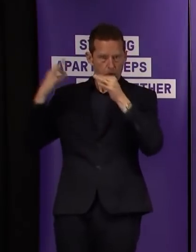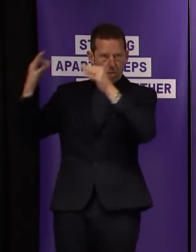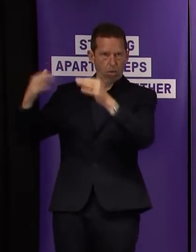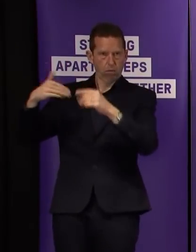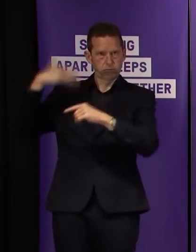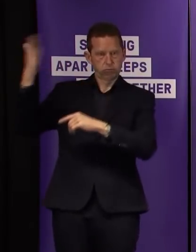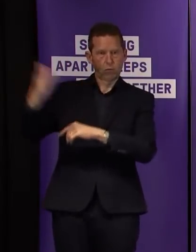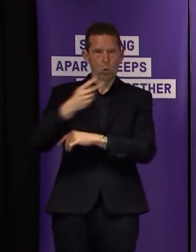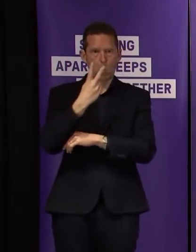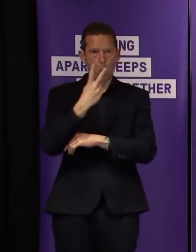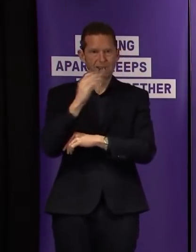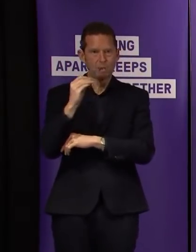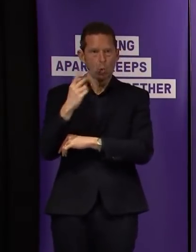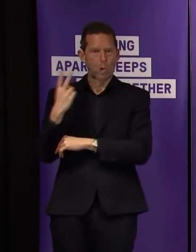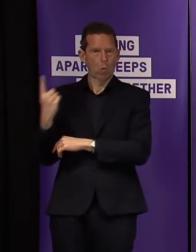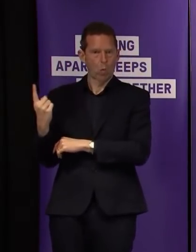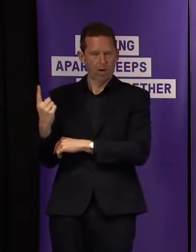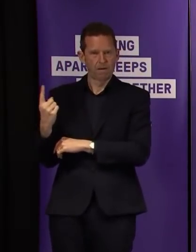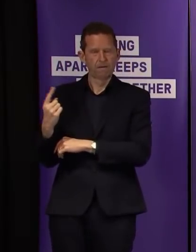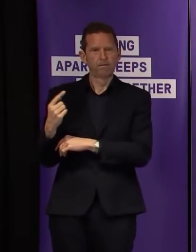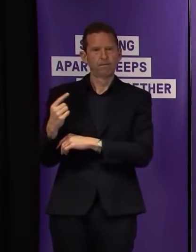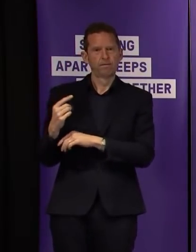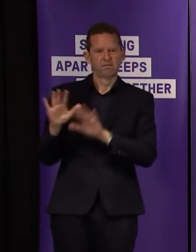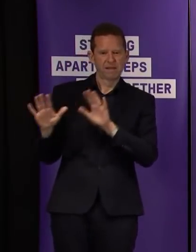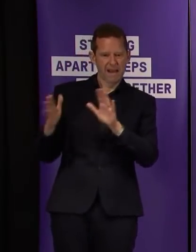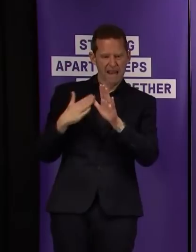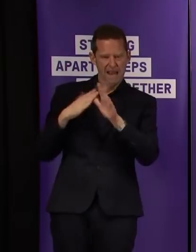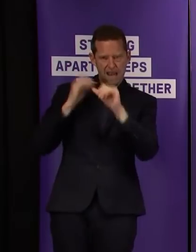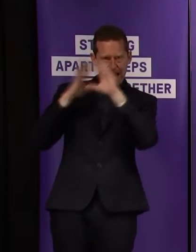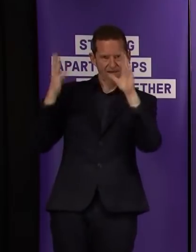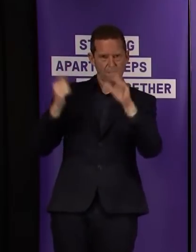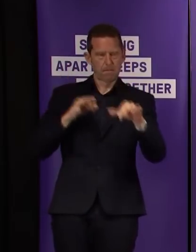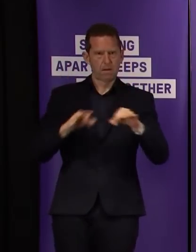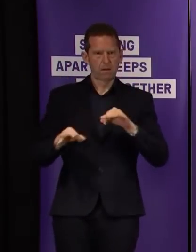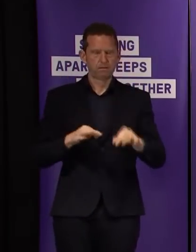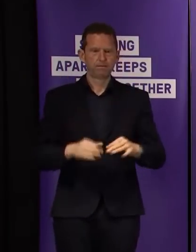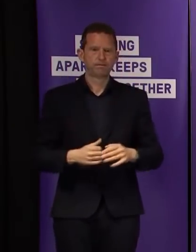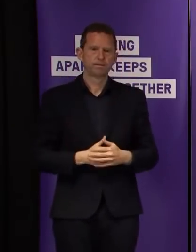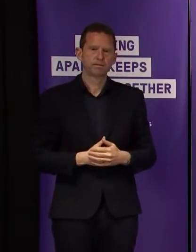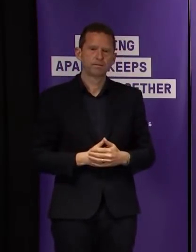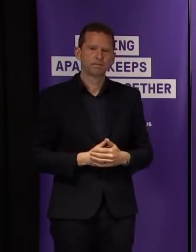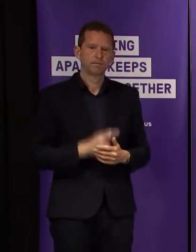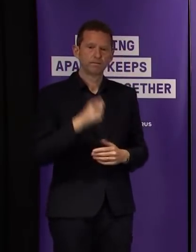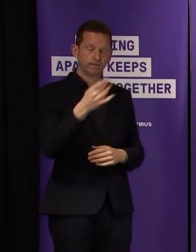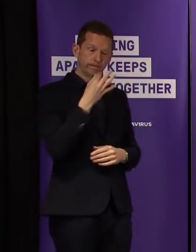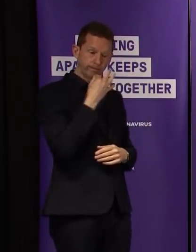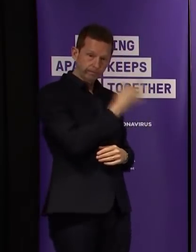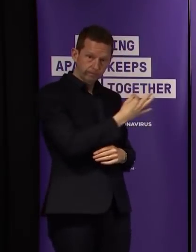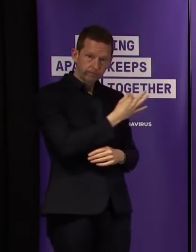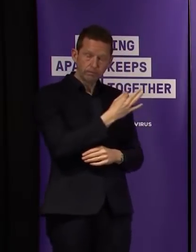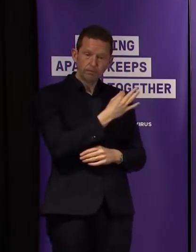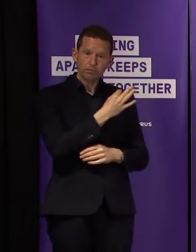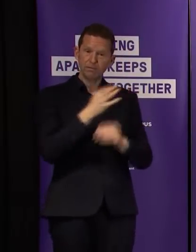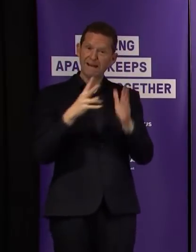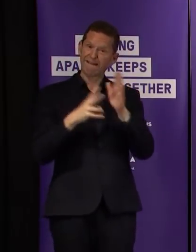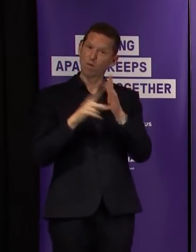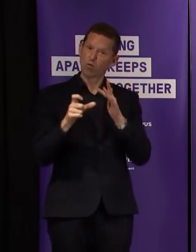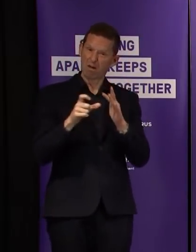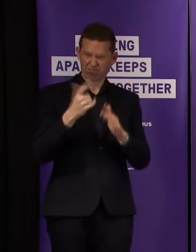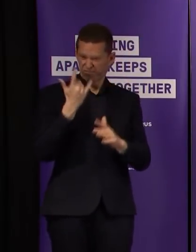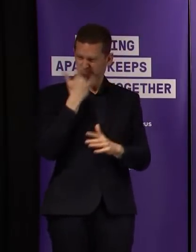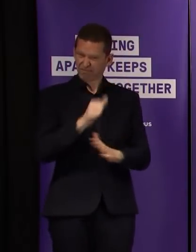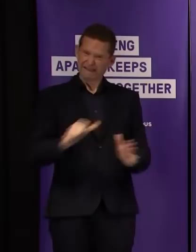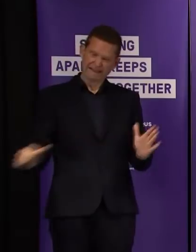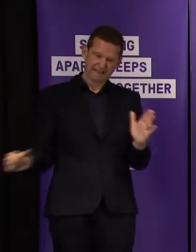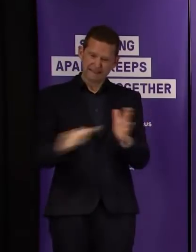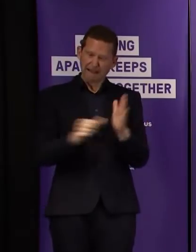year without really knowing what that could look like. To your knowledge, is Victoria right now under the toughest lockdown in the